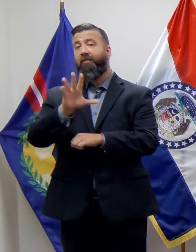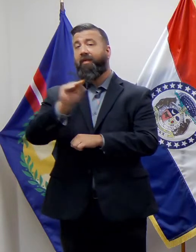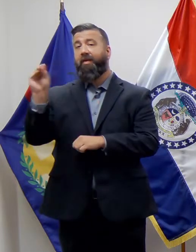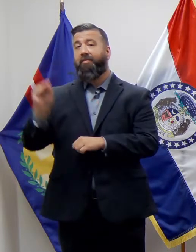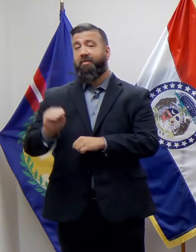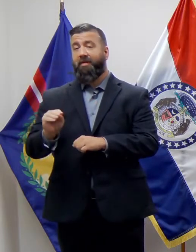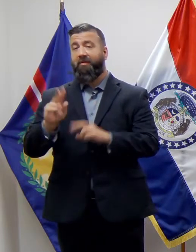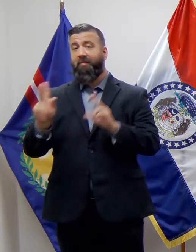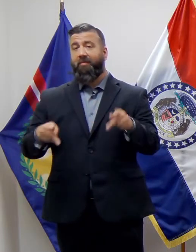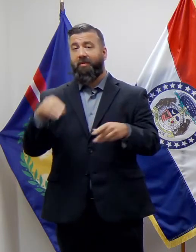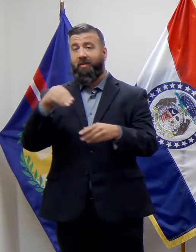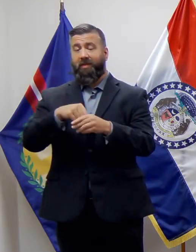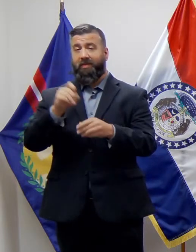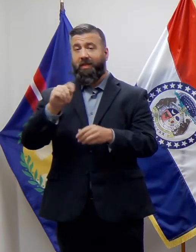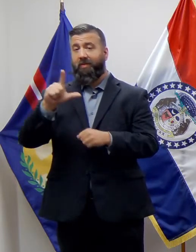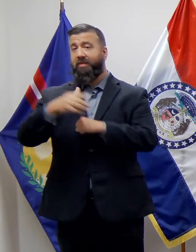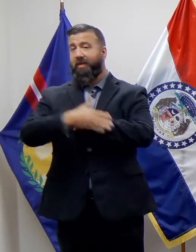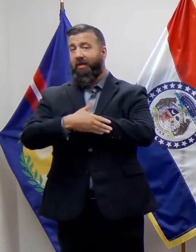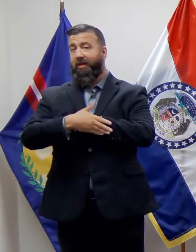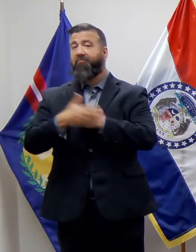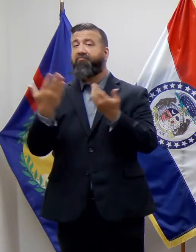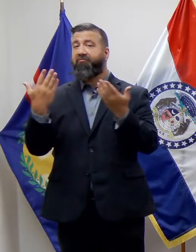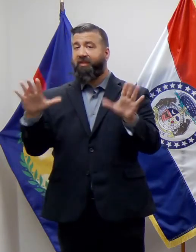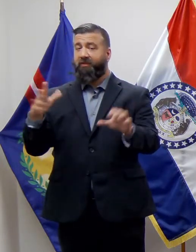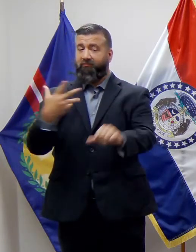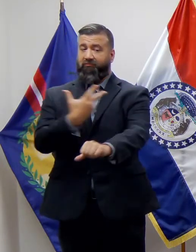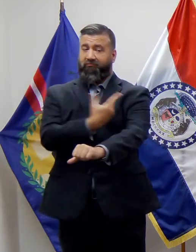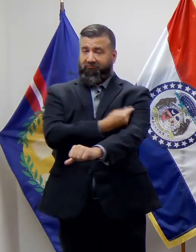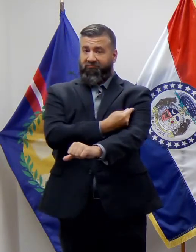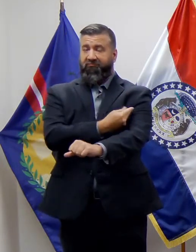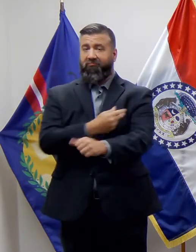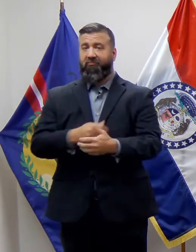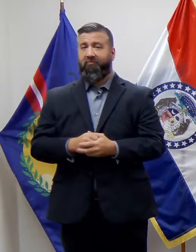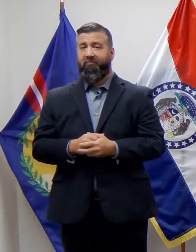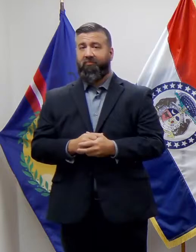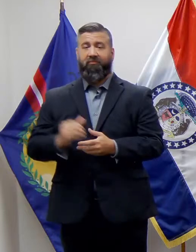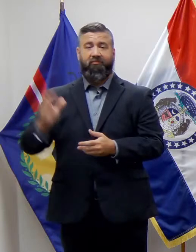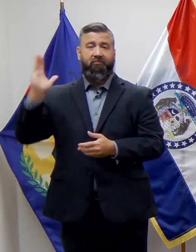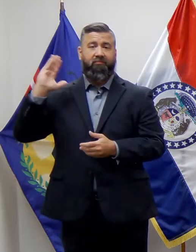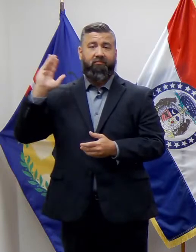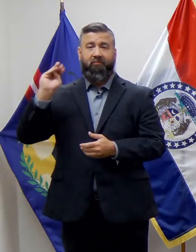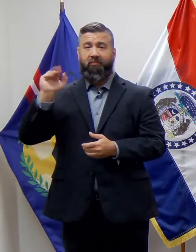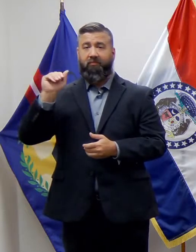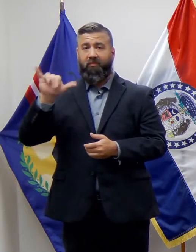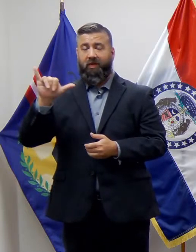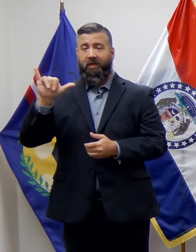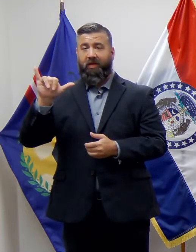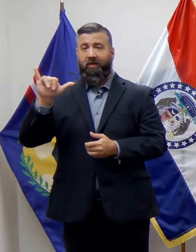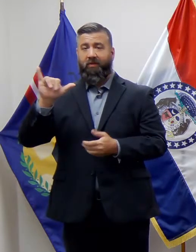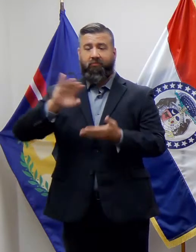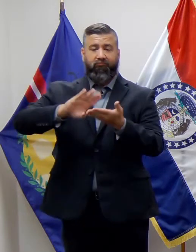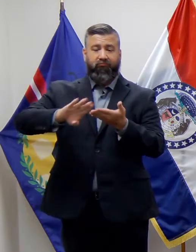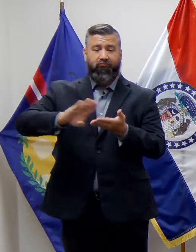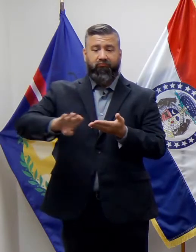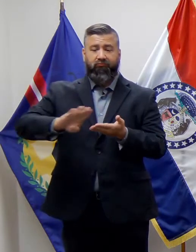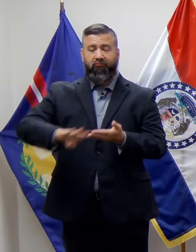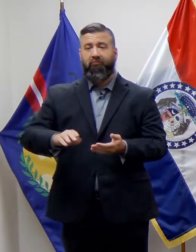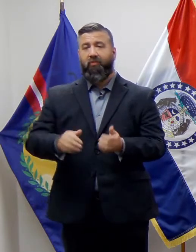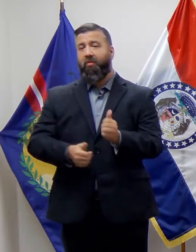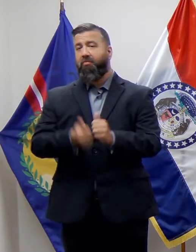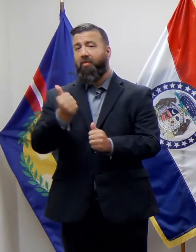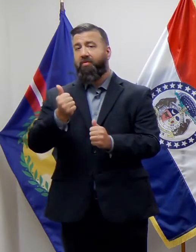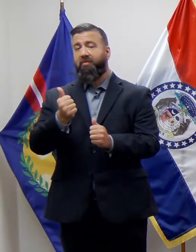have initiated the vaccine process. Back in May, when we lifted most public health